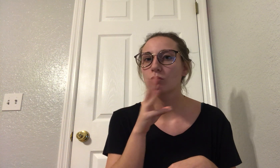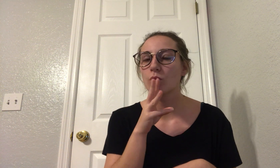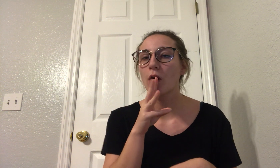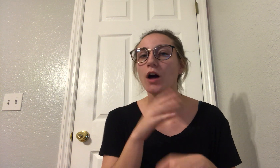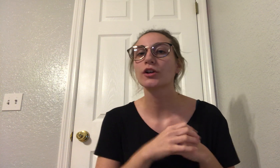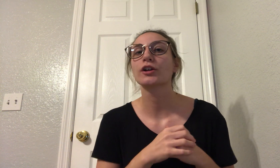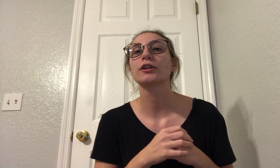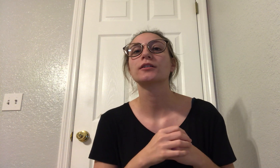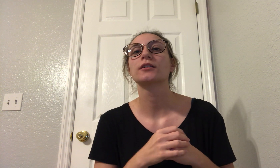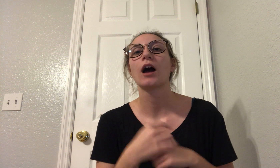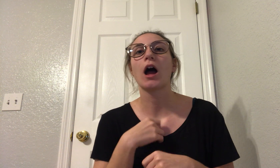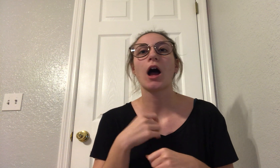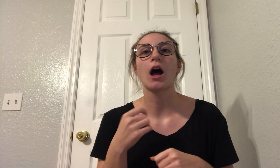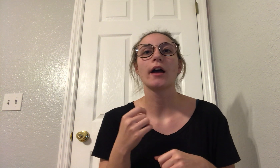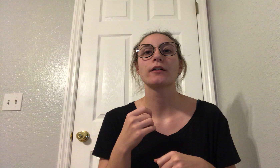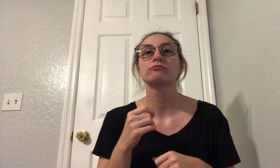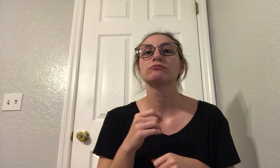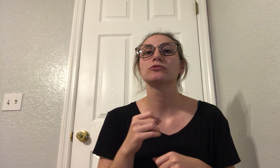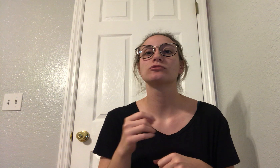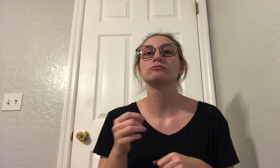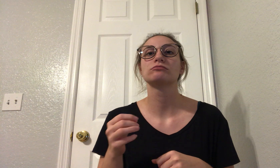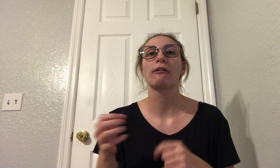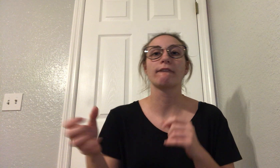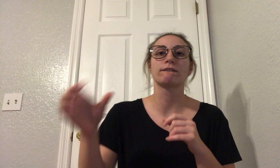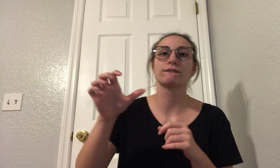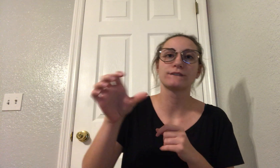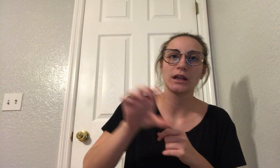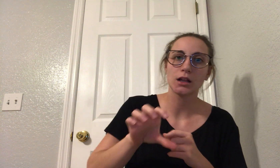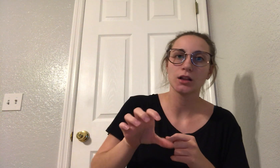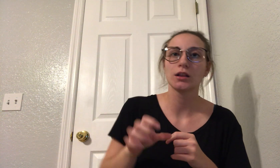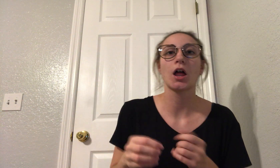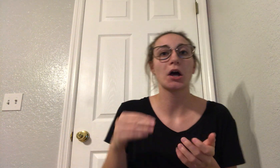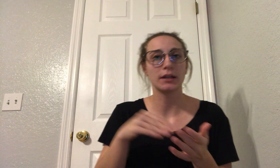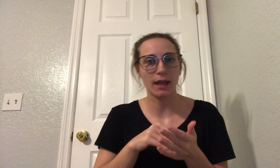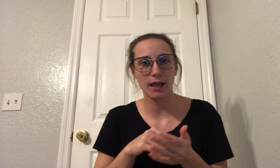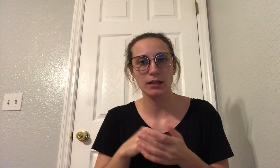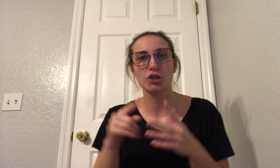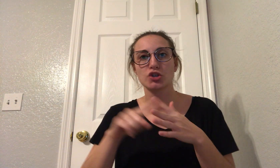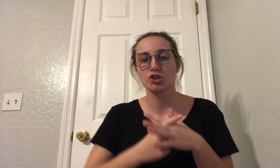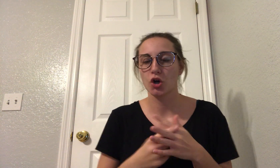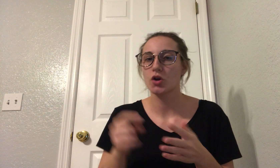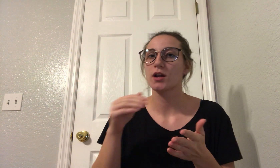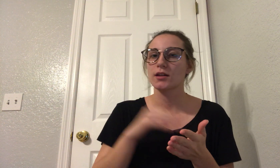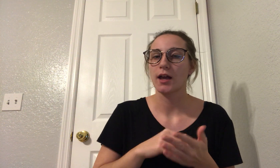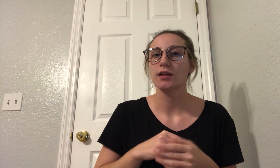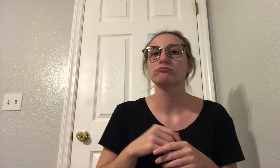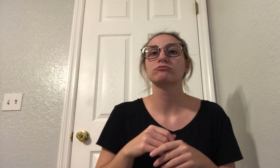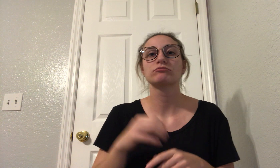rid of the bottle or lose it, and then I start again. So drink water.